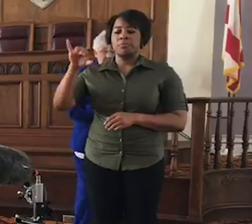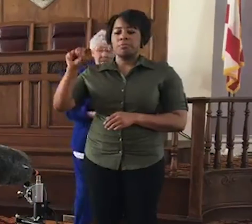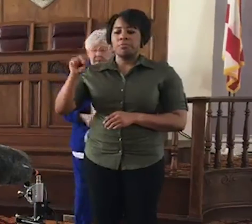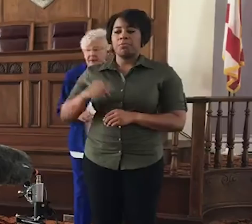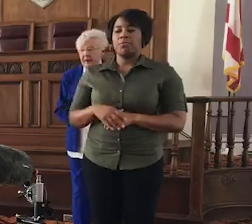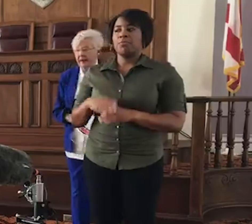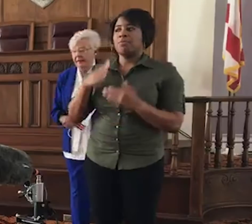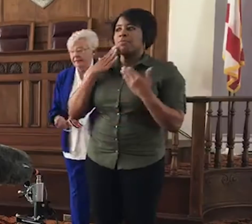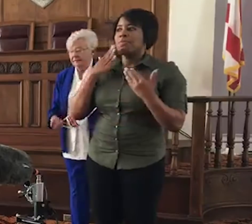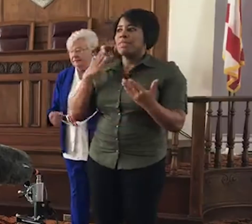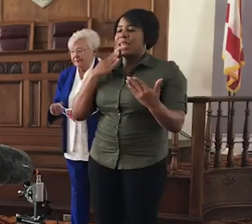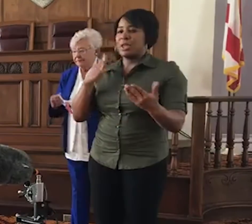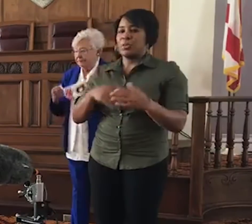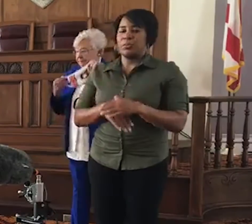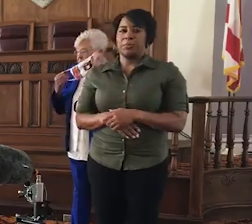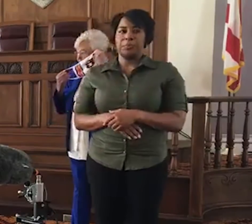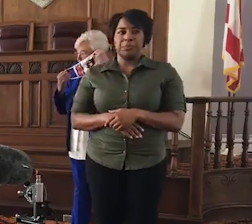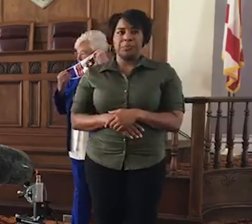Thank you.